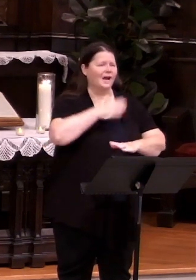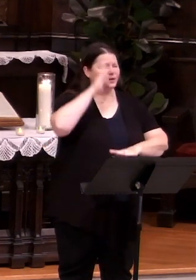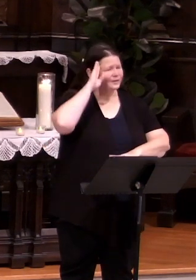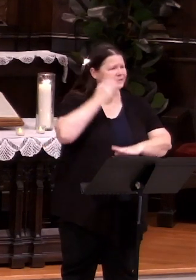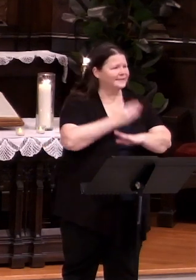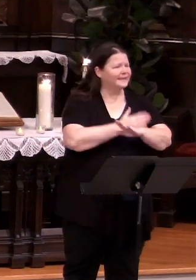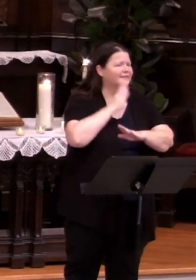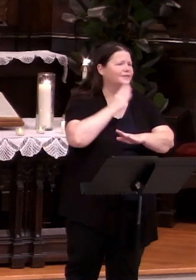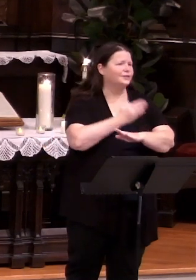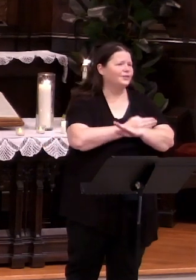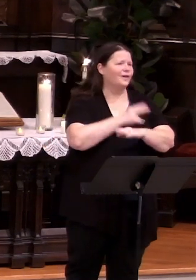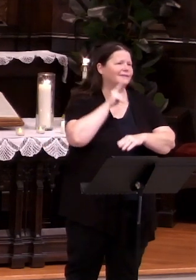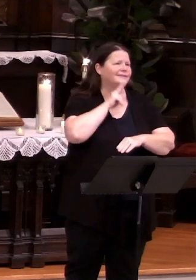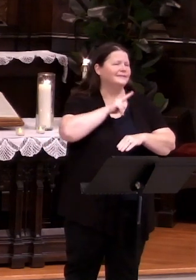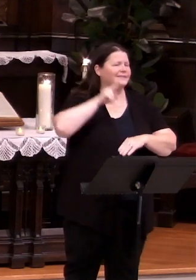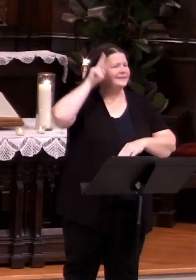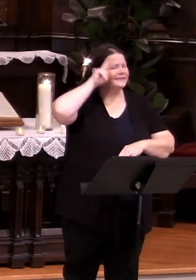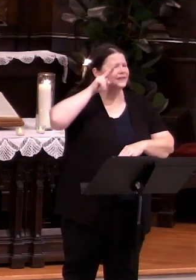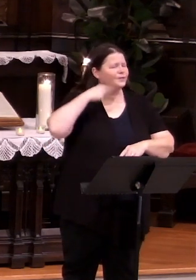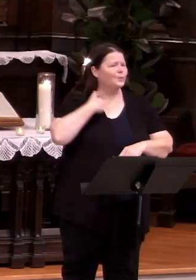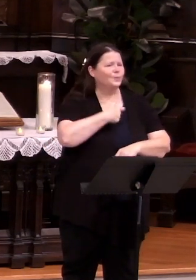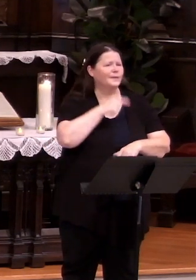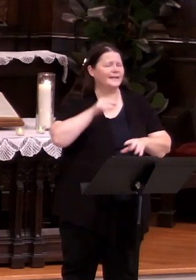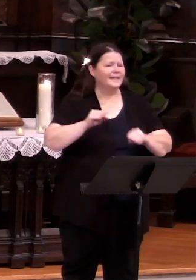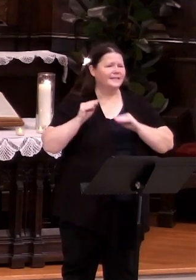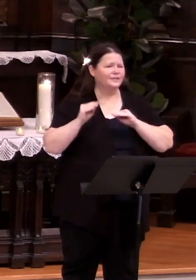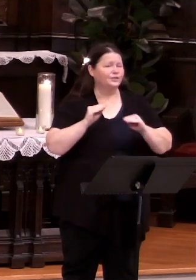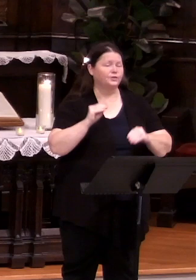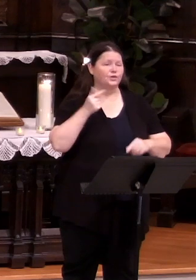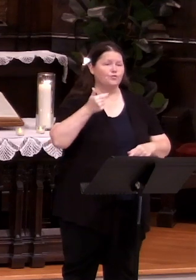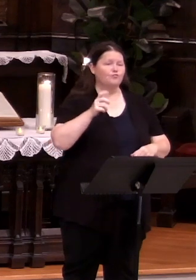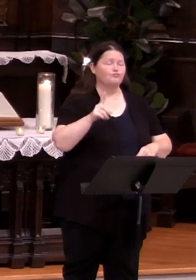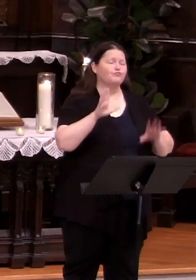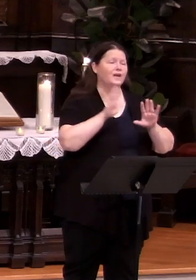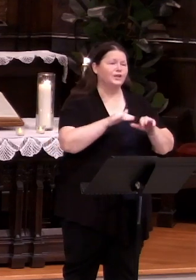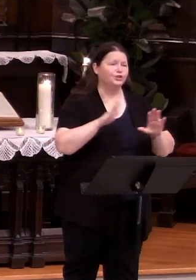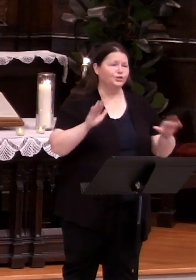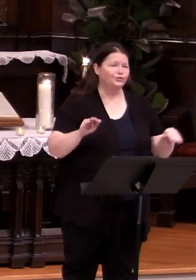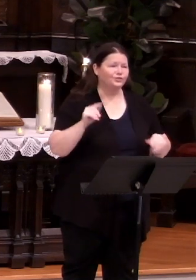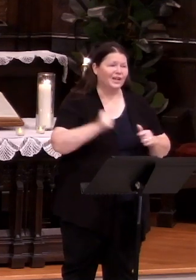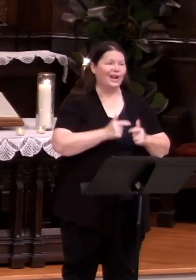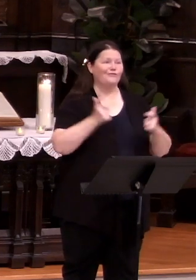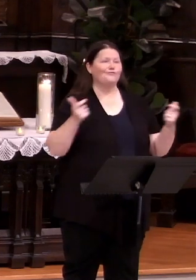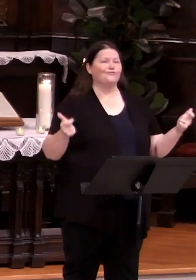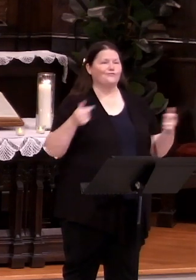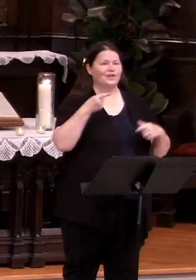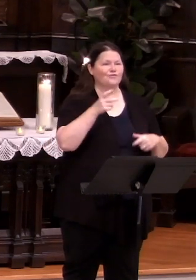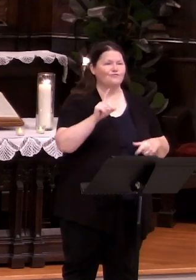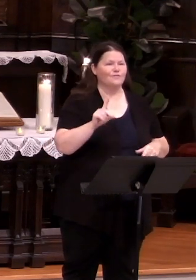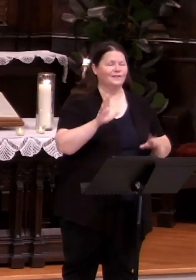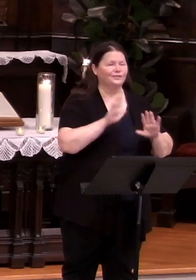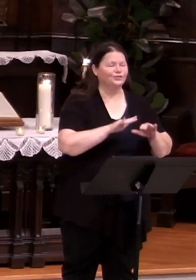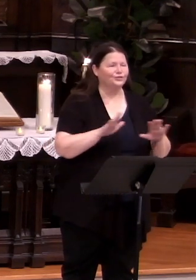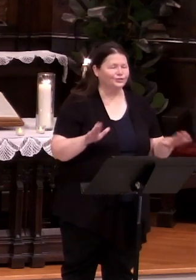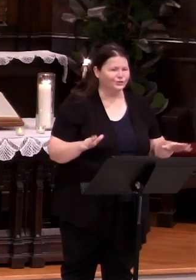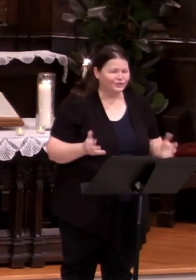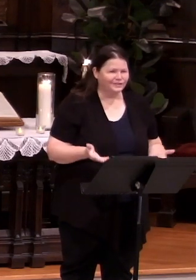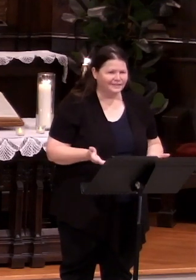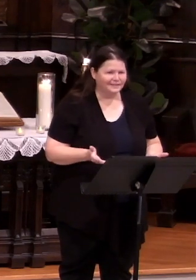our nieces and nephews, how our grandchildren and great-grandchildren, how